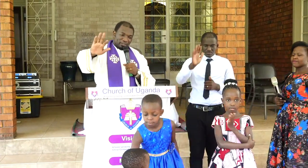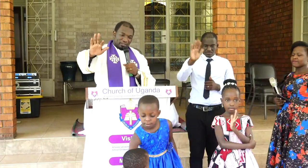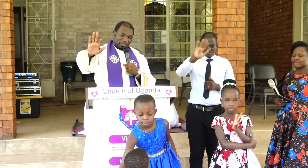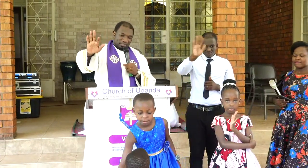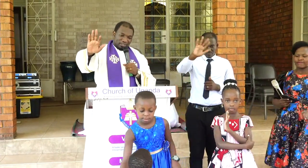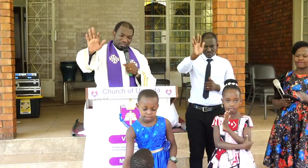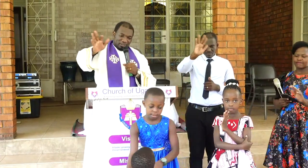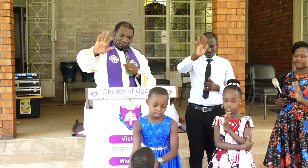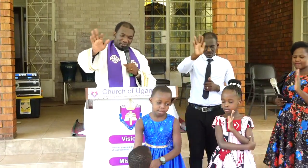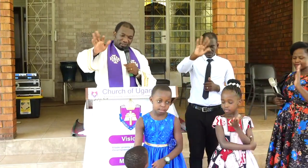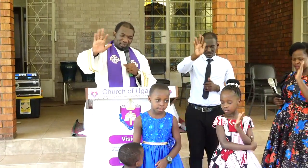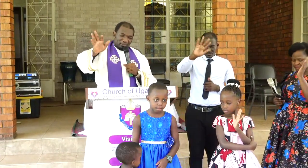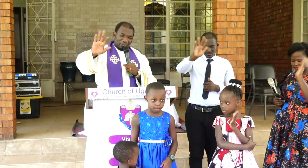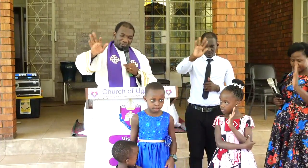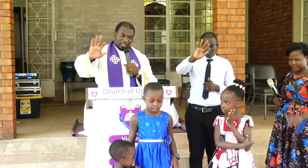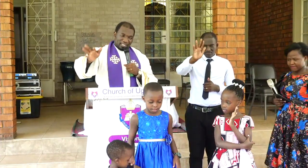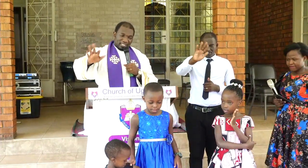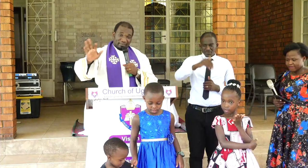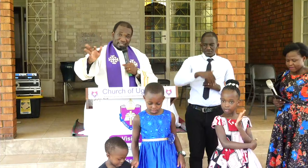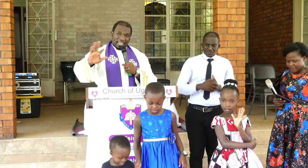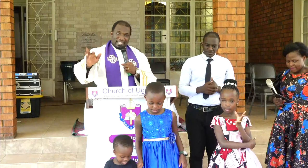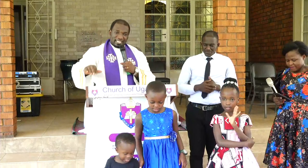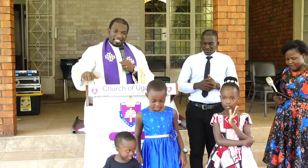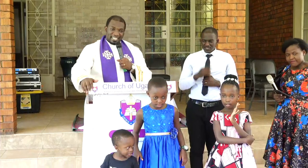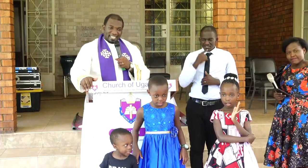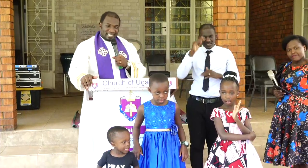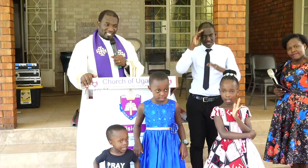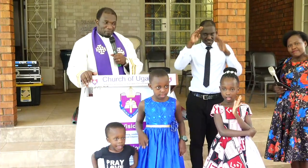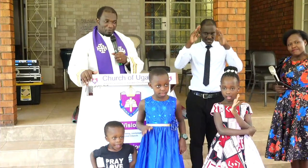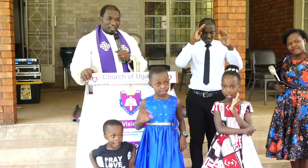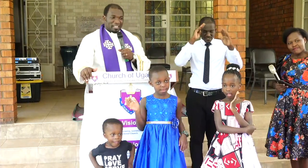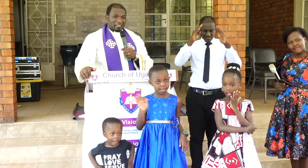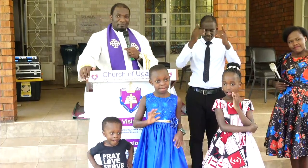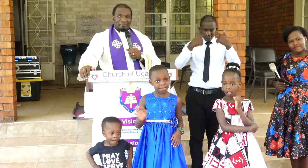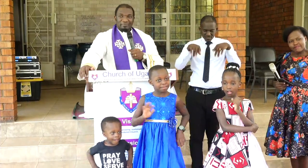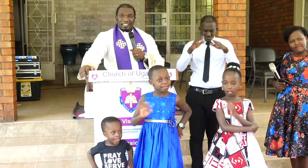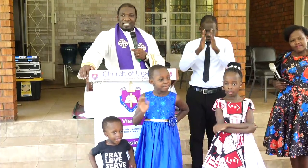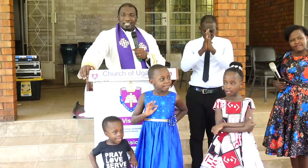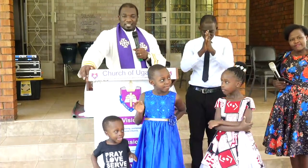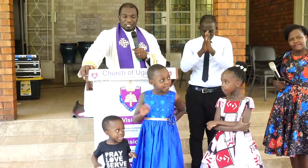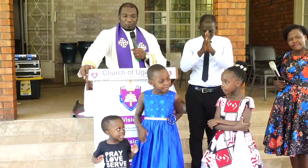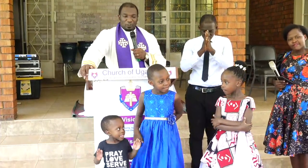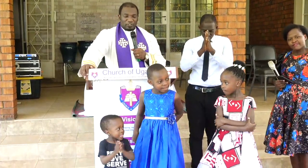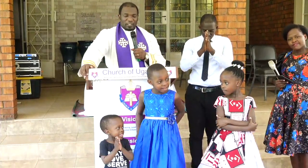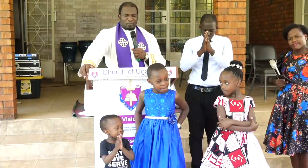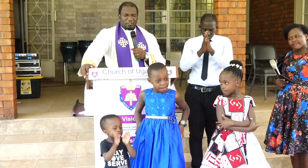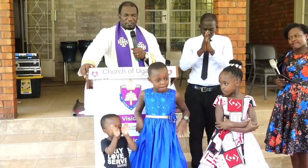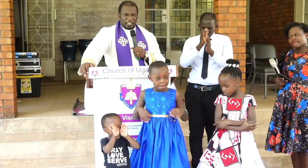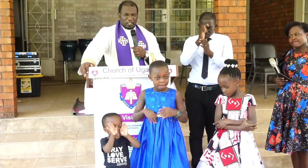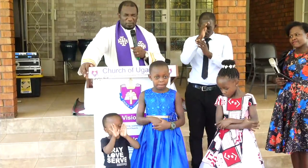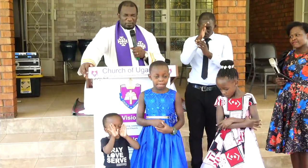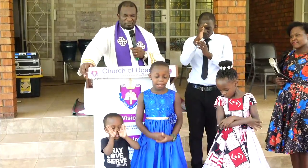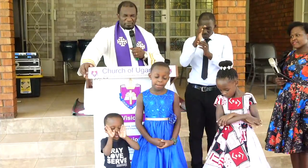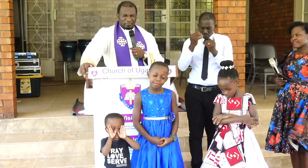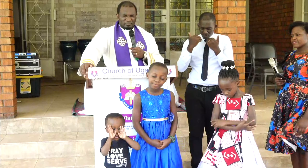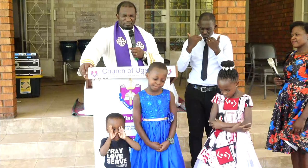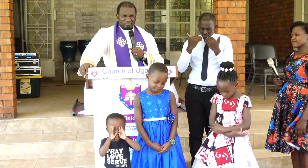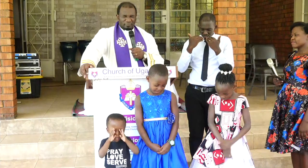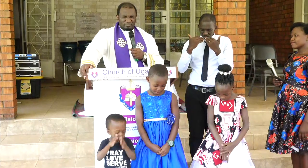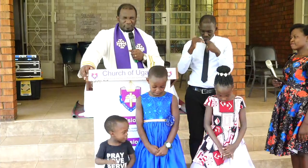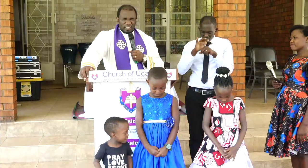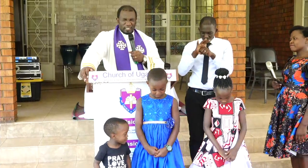people. Wave to those people and tell them, hey, let's pray. Let us pray. Father, we thank you.